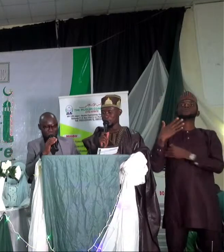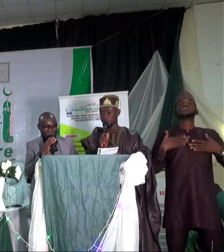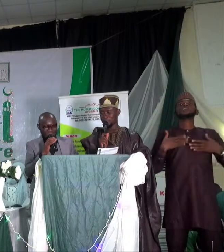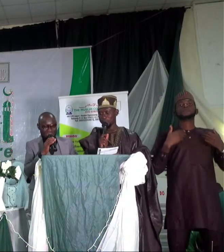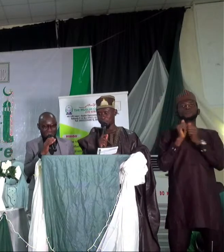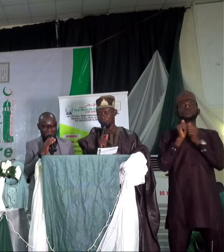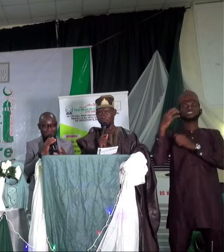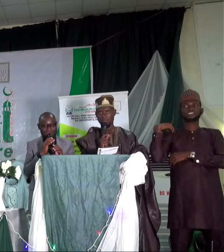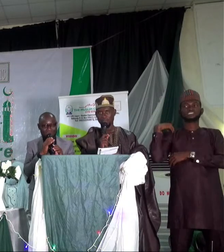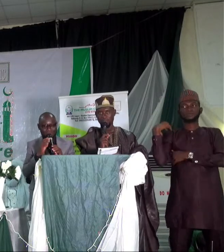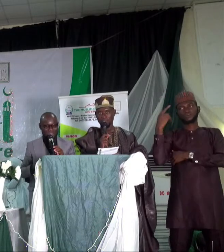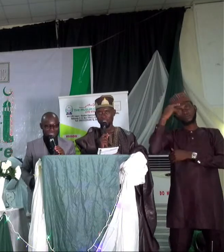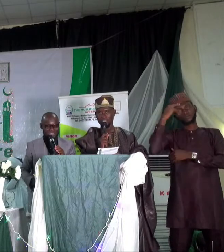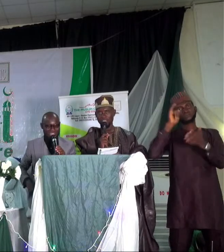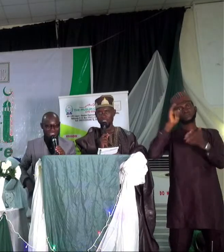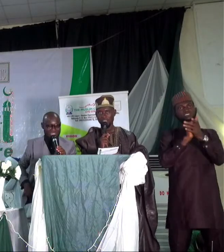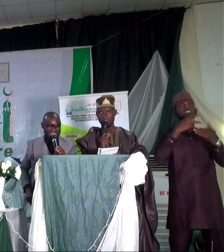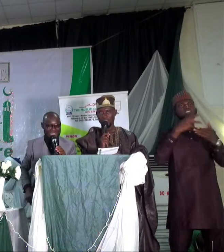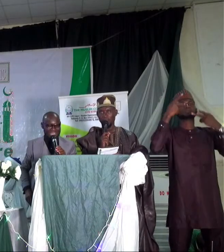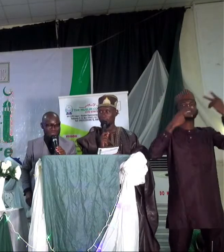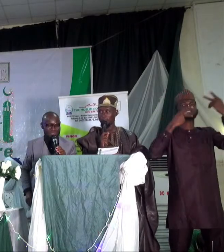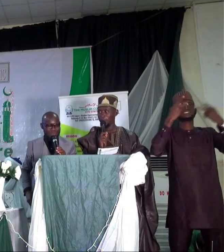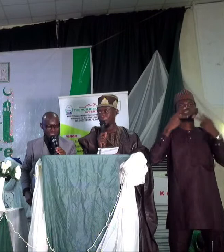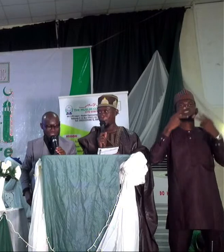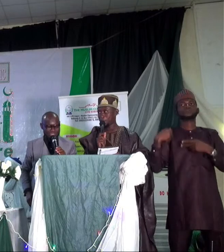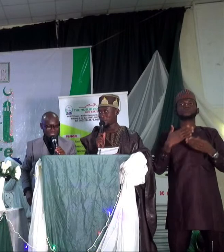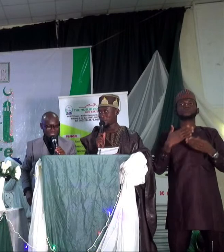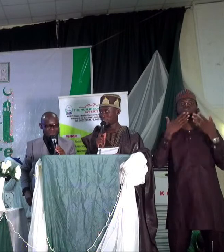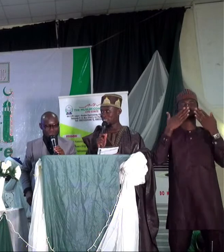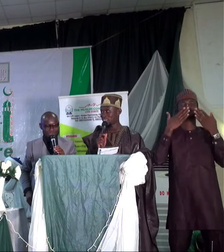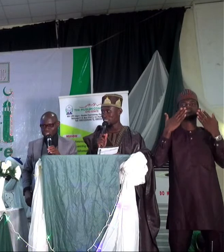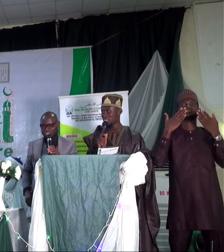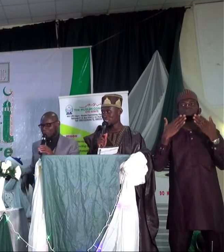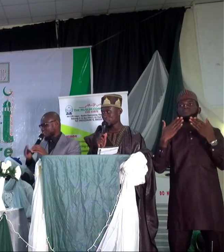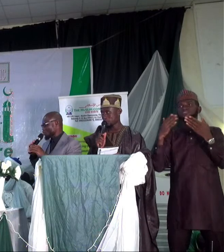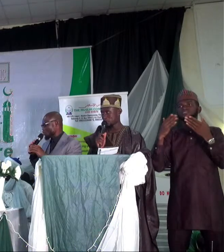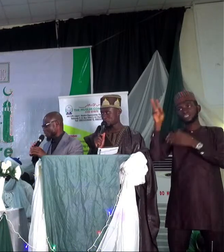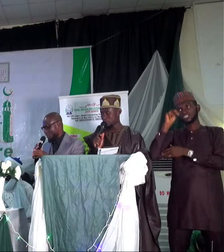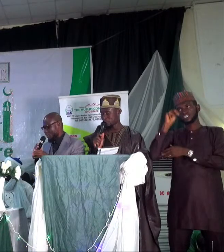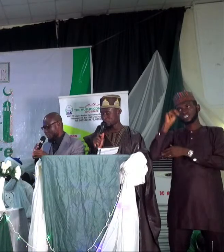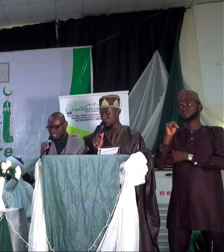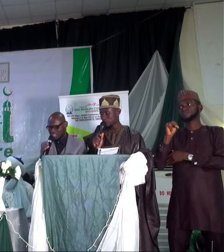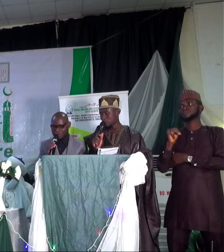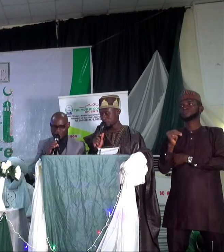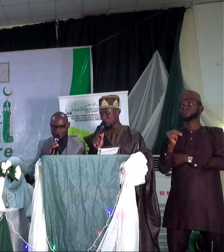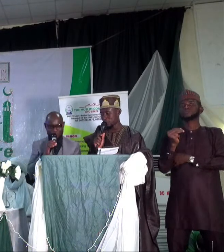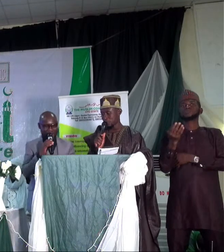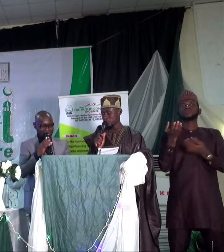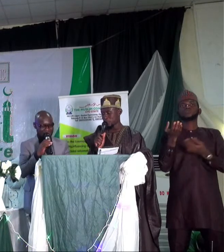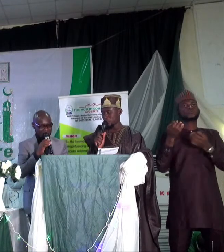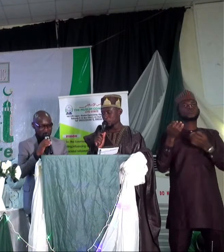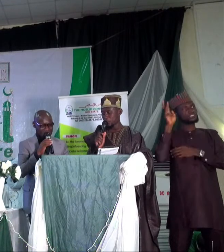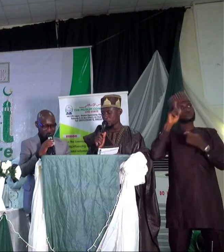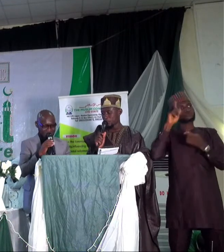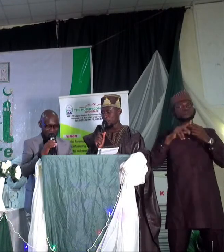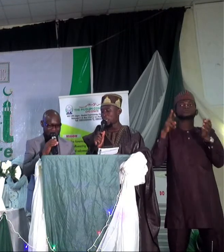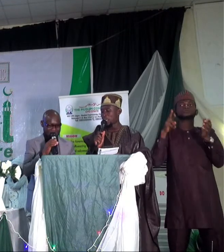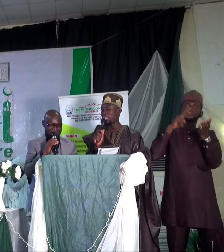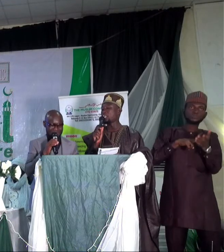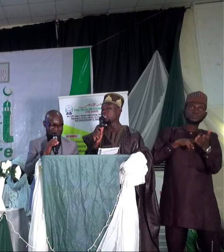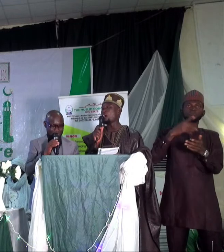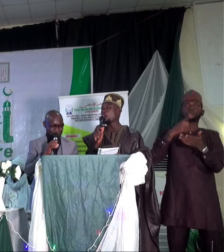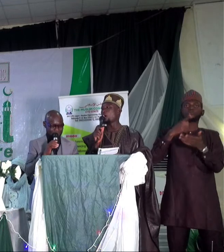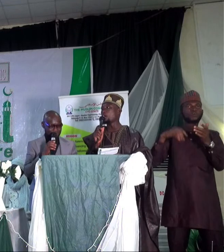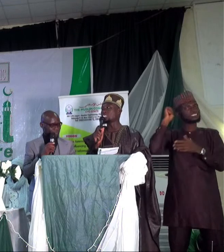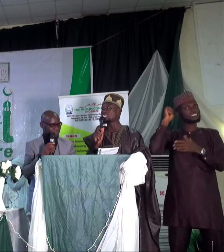that presentation. He has said so much, we don't need to begin to repeat whatever he has said. Ani ninu